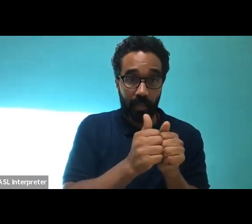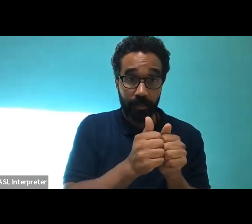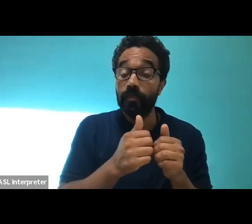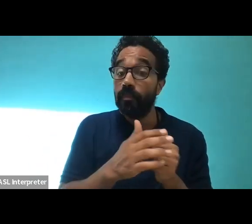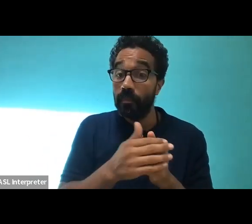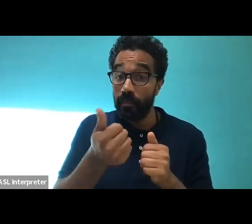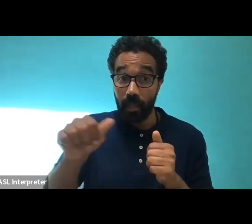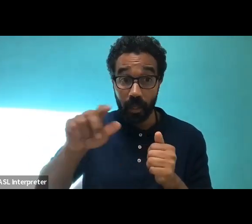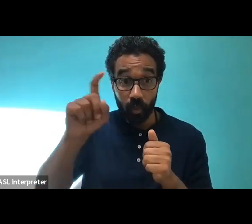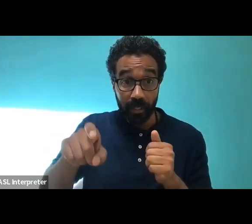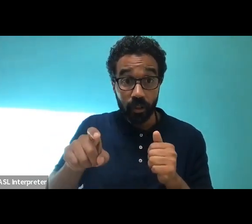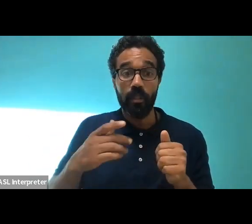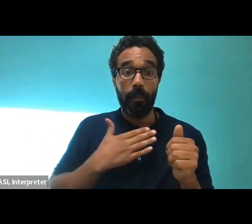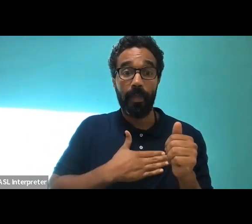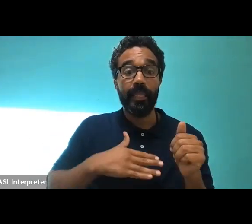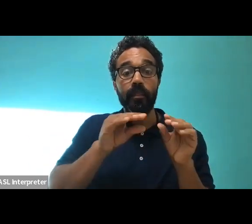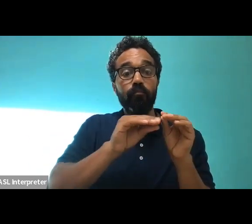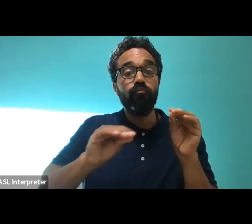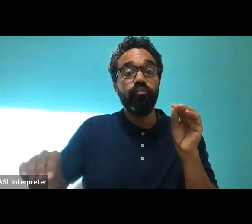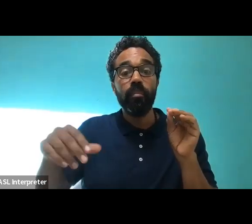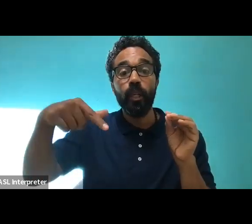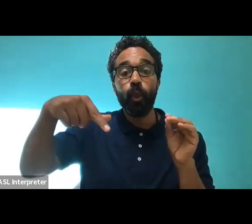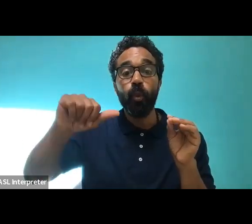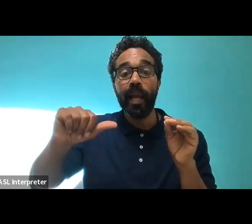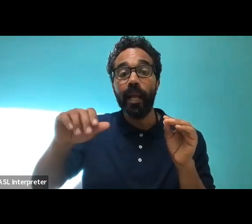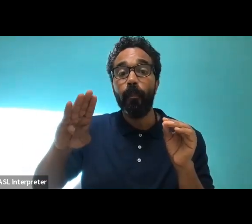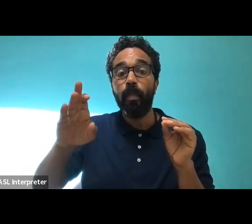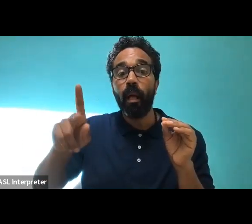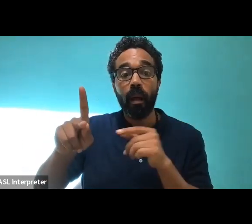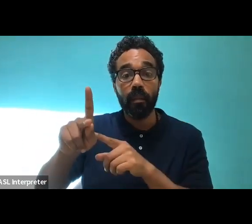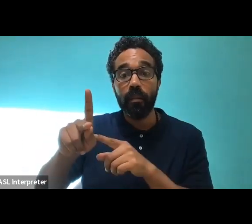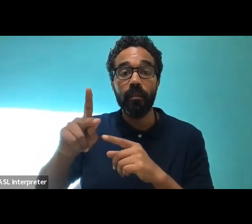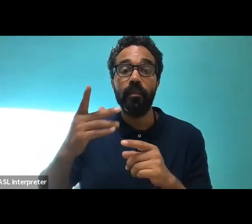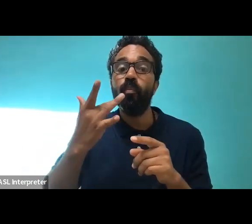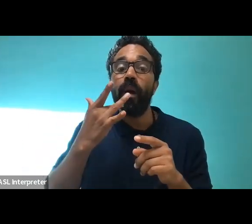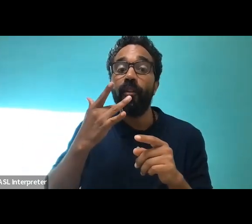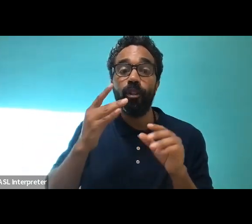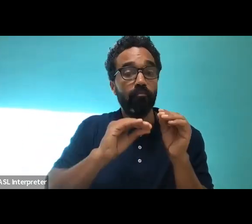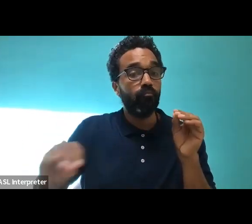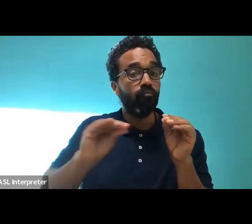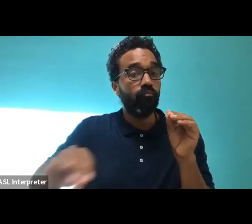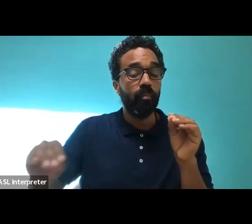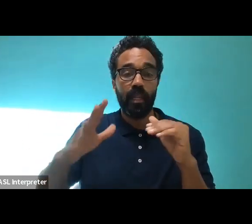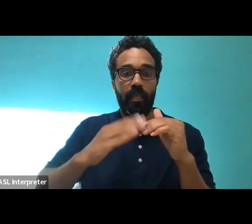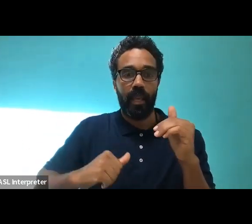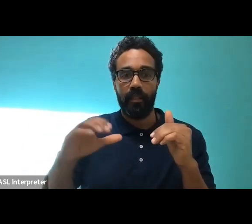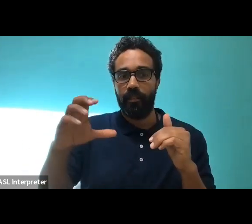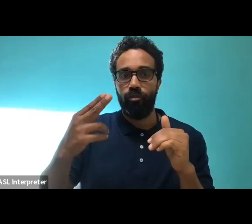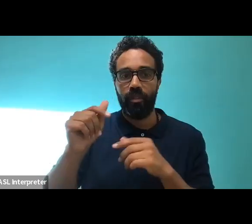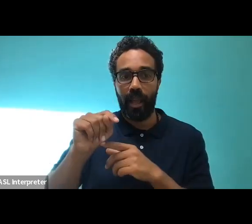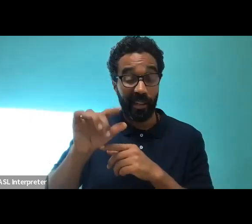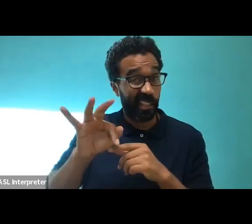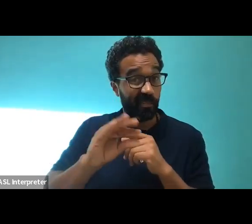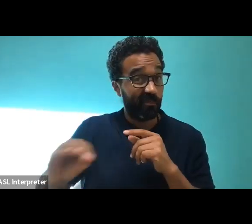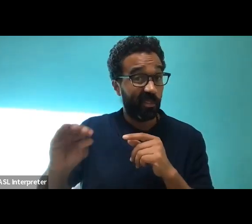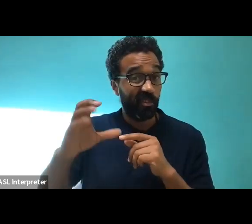feel free to put them in the Q&A block. We prefer that to the chat, but if you drop them in the chat, we'll try and catch them as